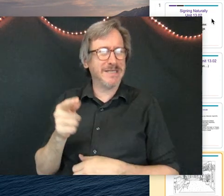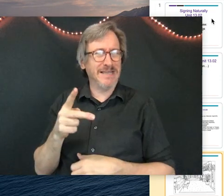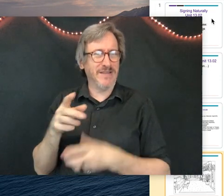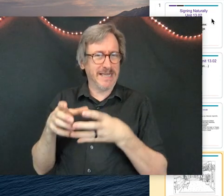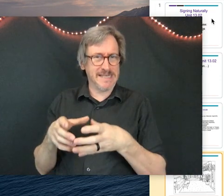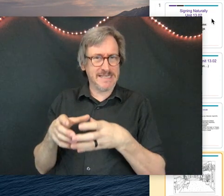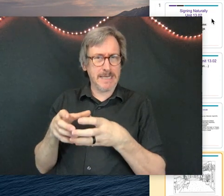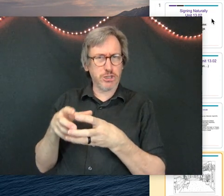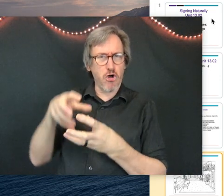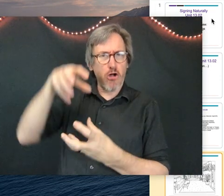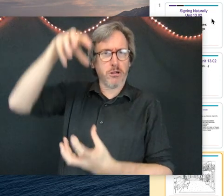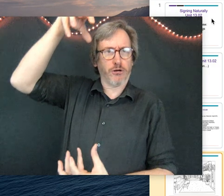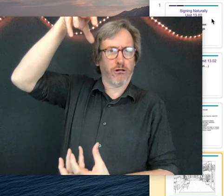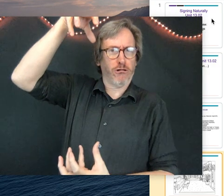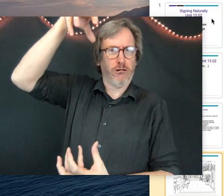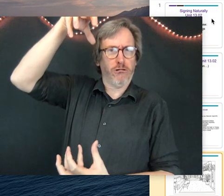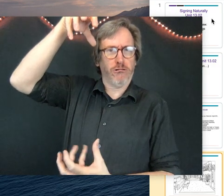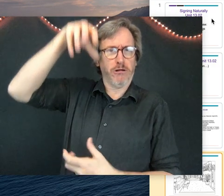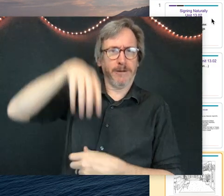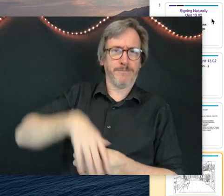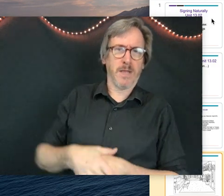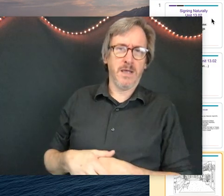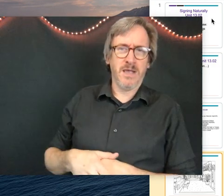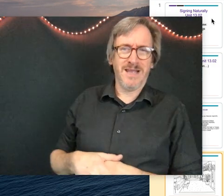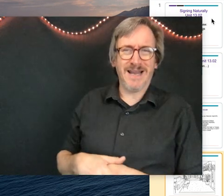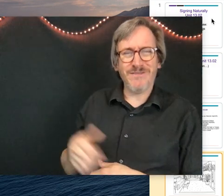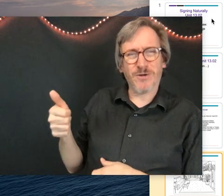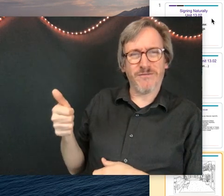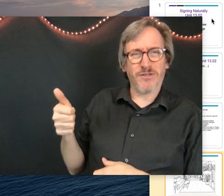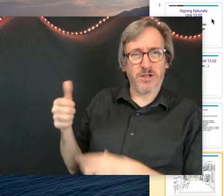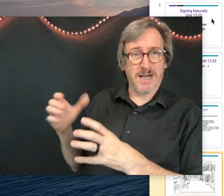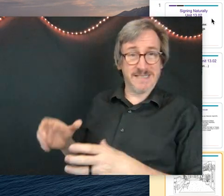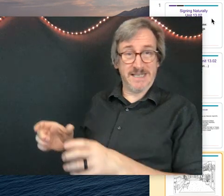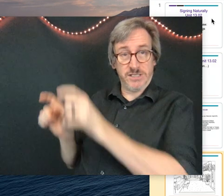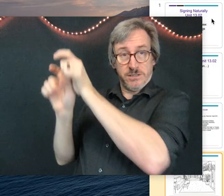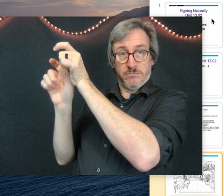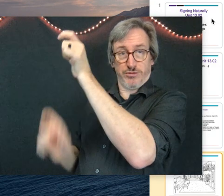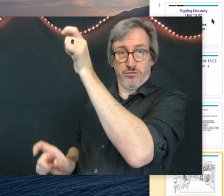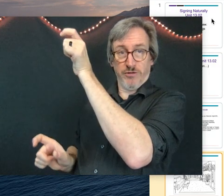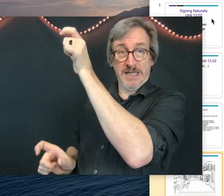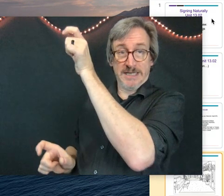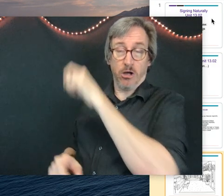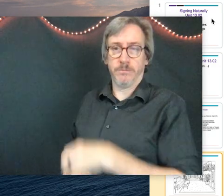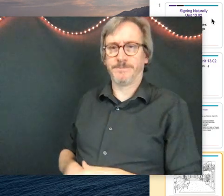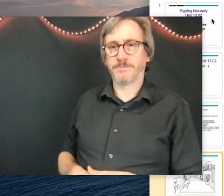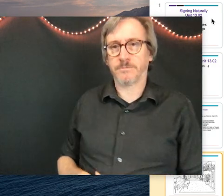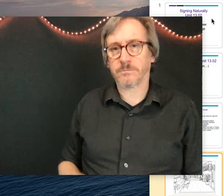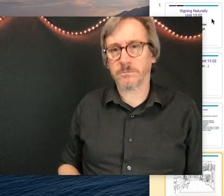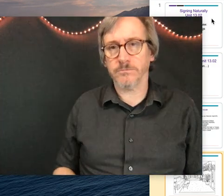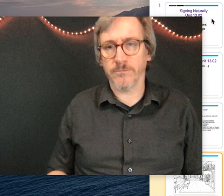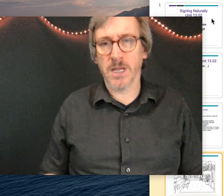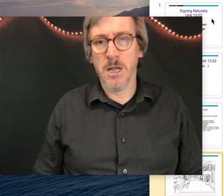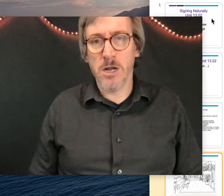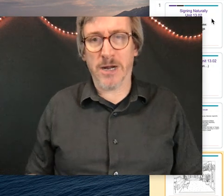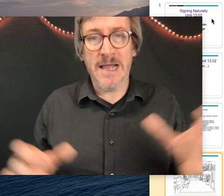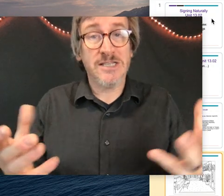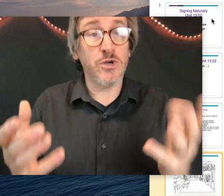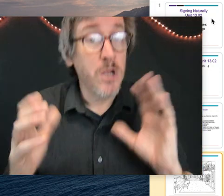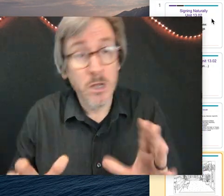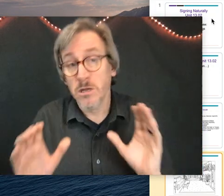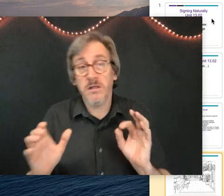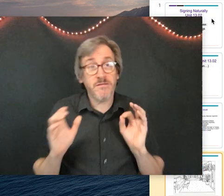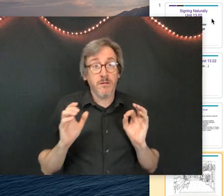or a TV because it's not taller. Not even the grandfather clock because it's really tall. Okay,